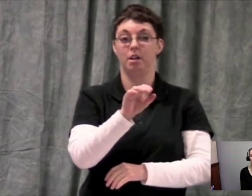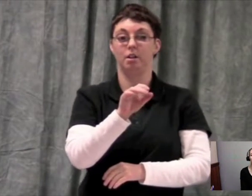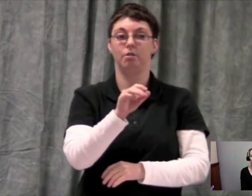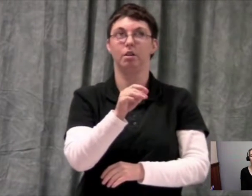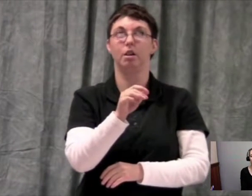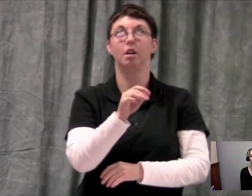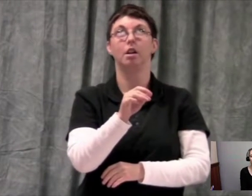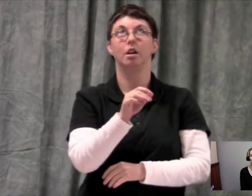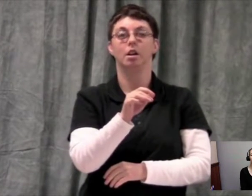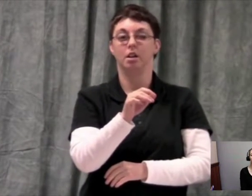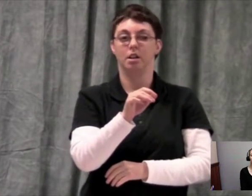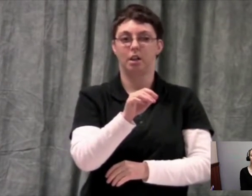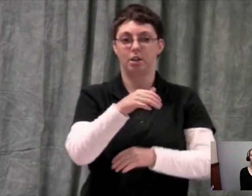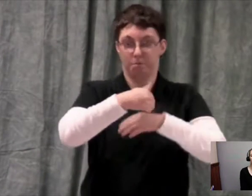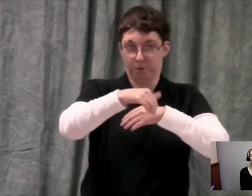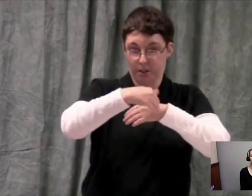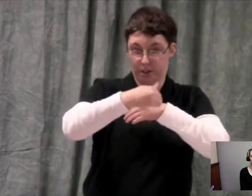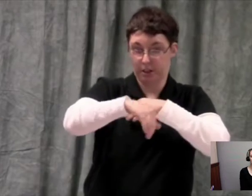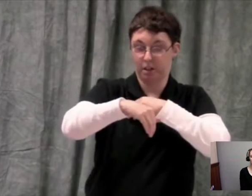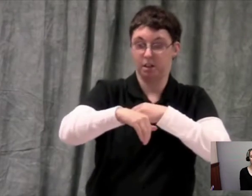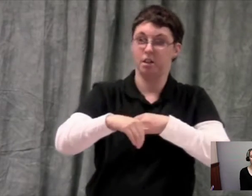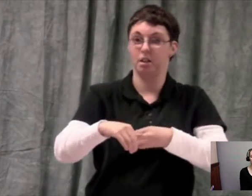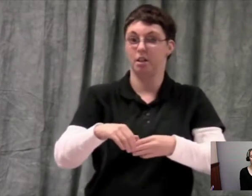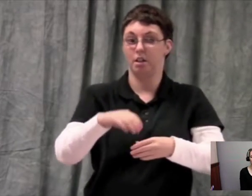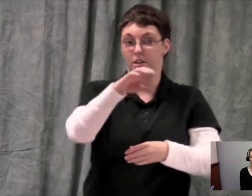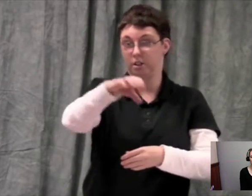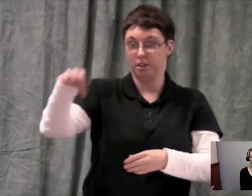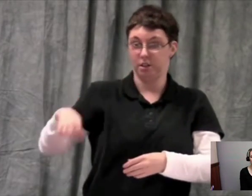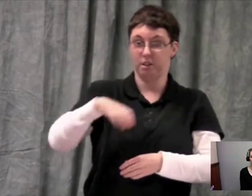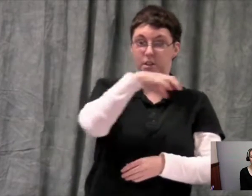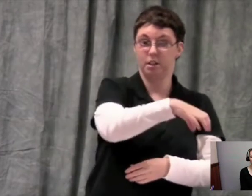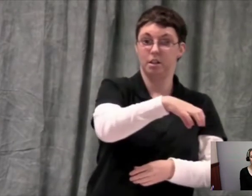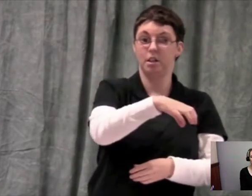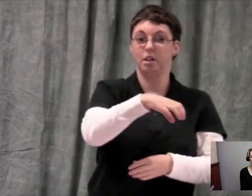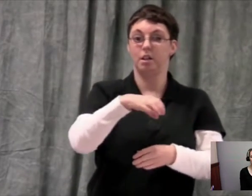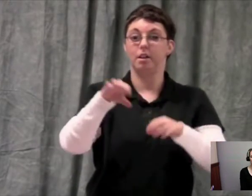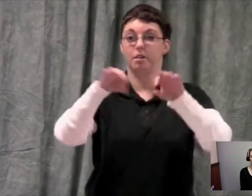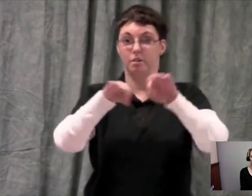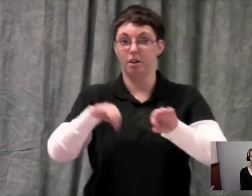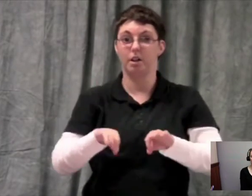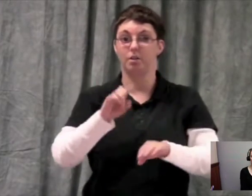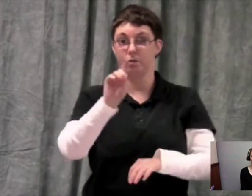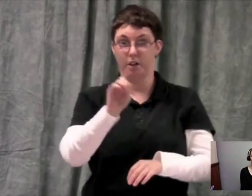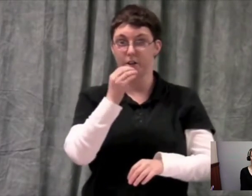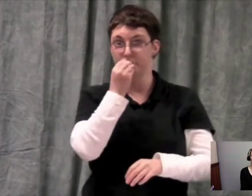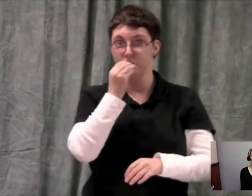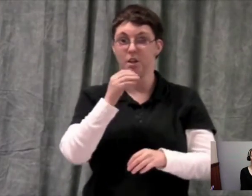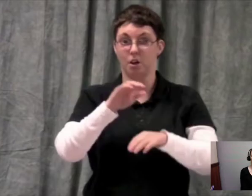like bread. And it's all placed significantly onto this plate. And it's related to a clock so that